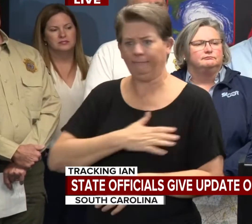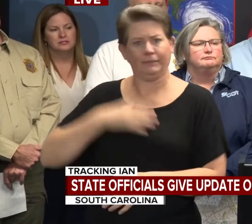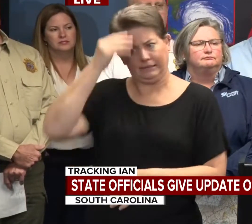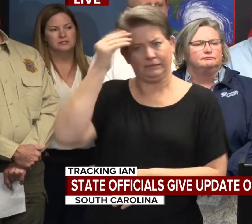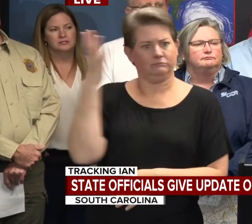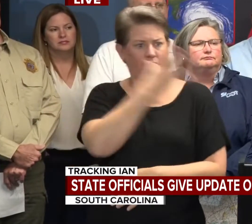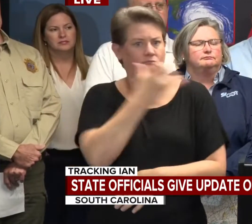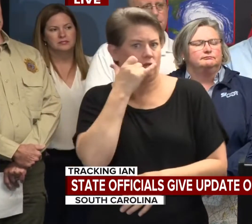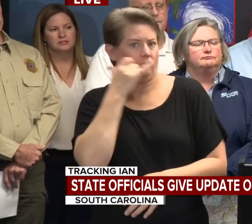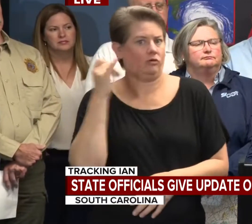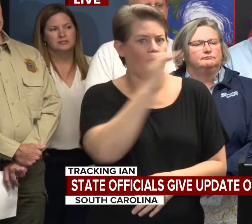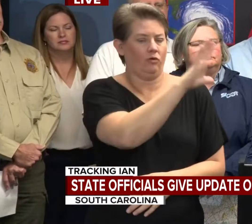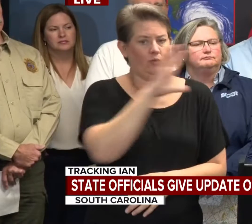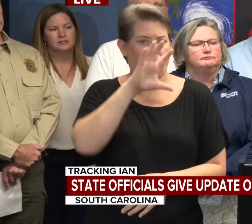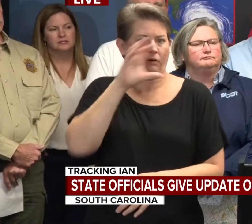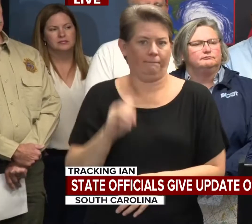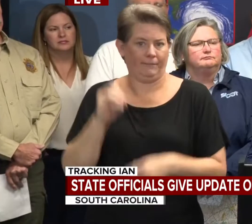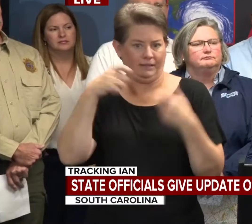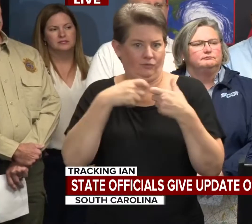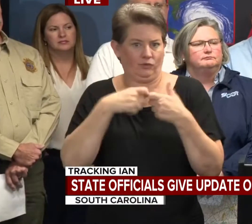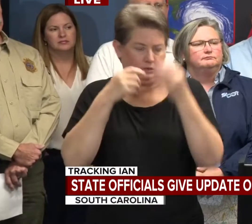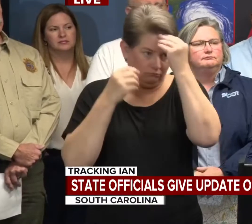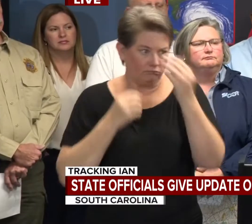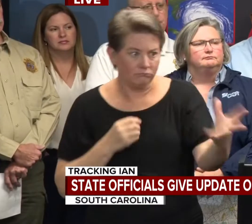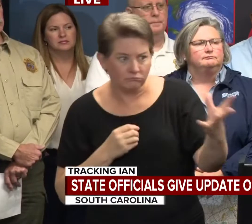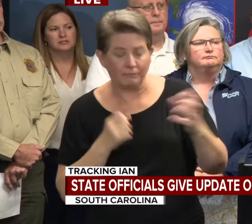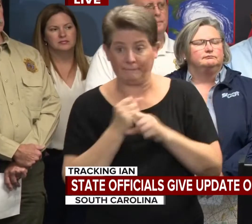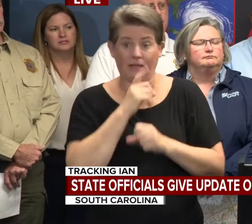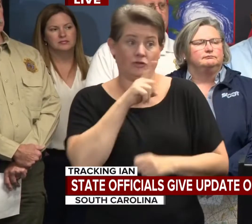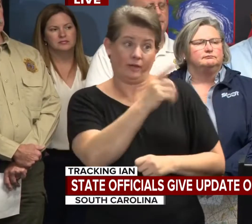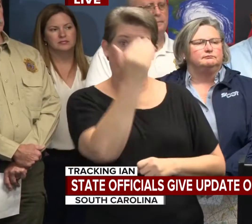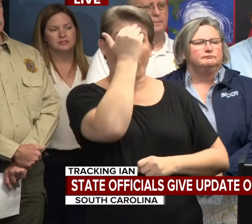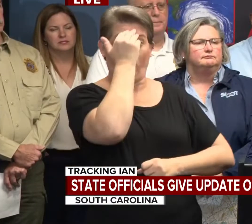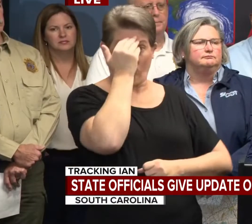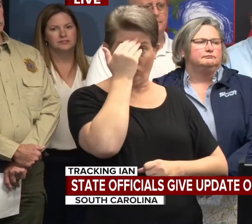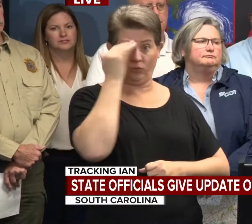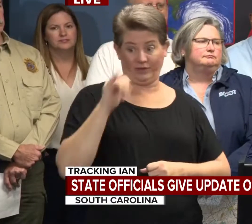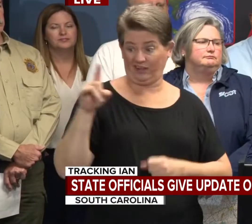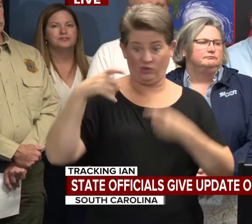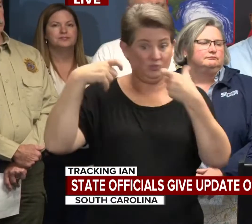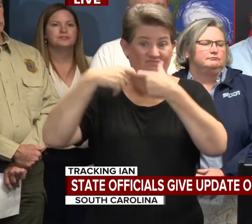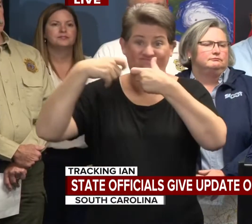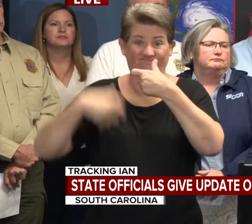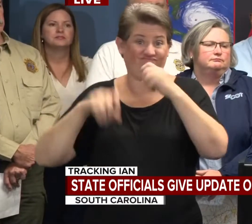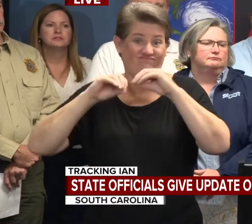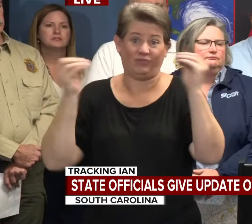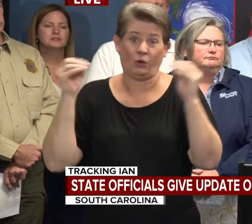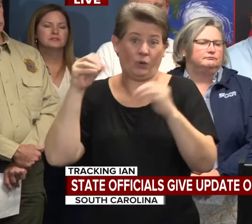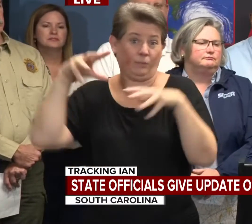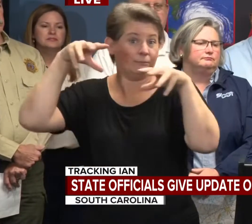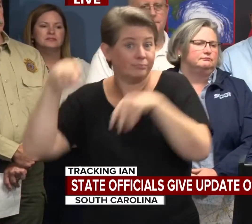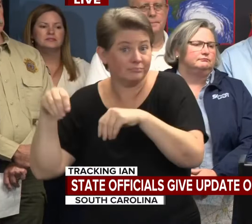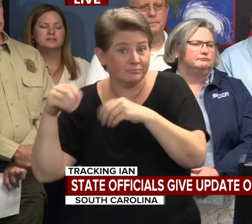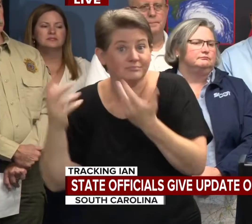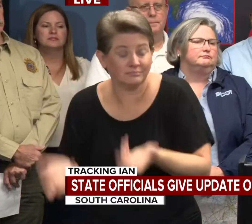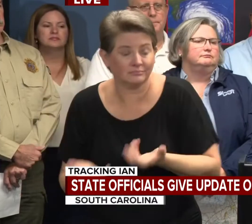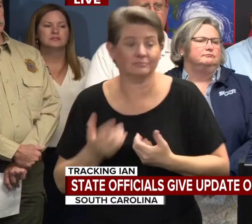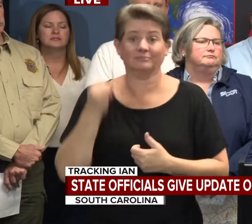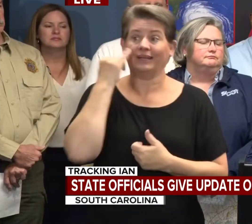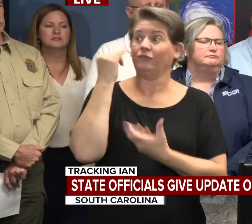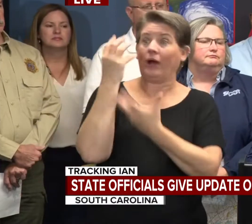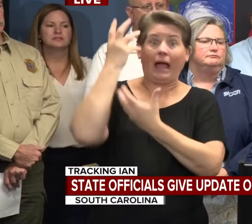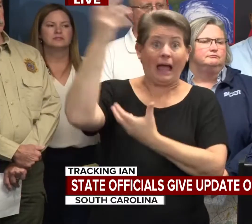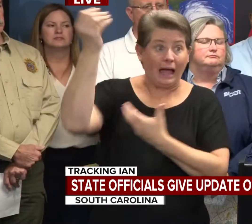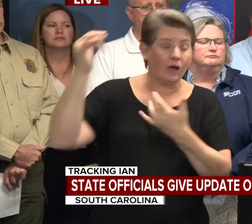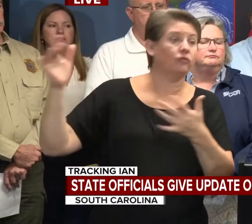utility so that they are aware. And if you are out and about for some reason, stay away from downed